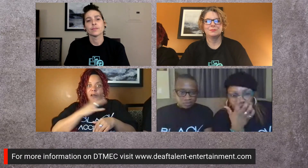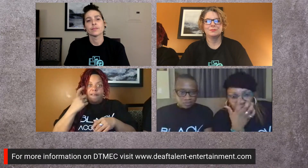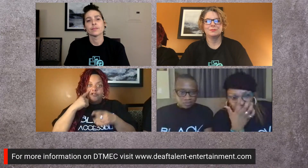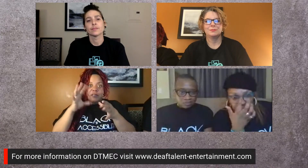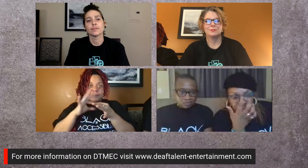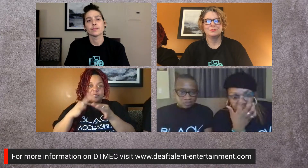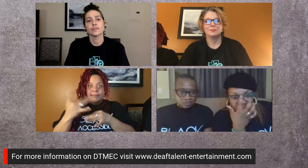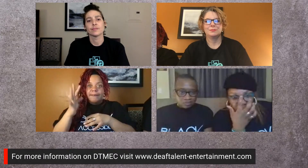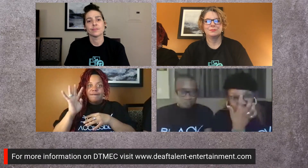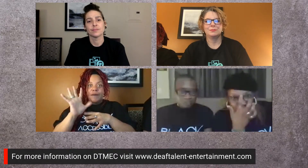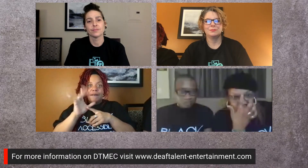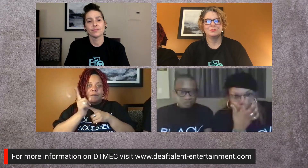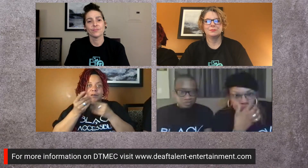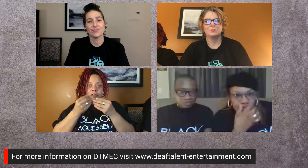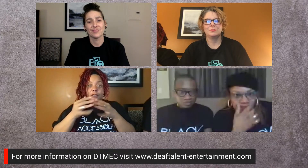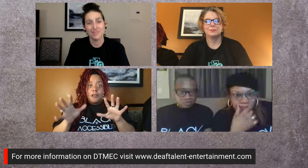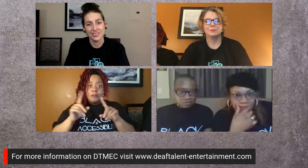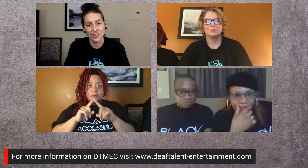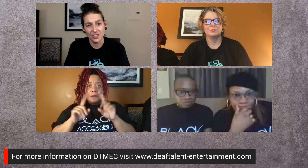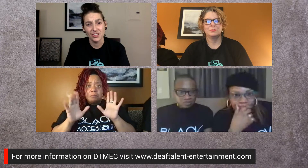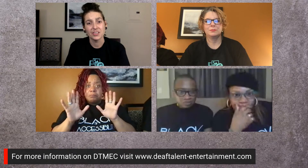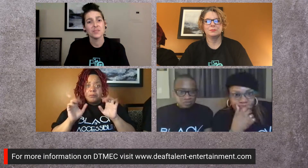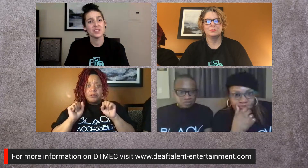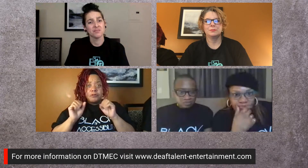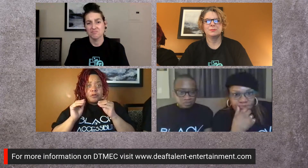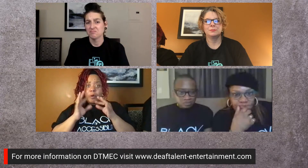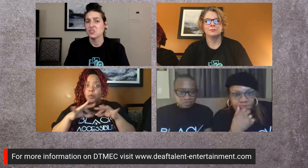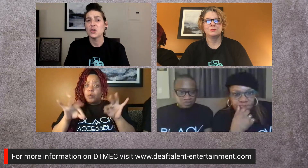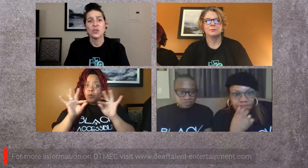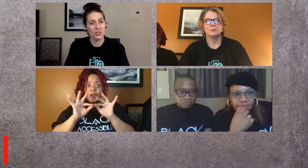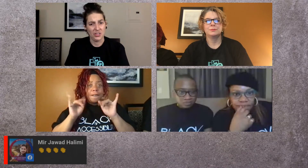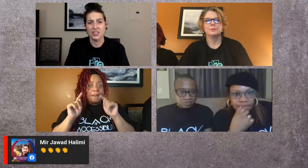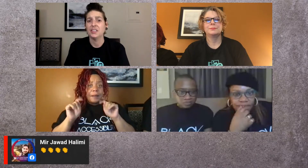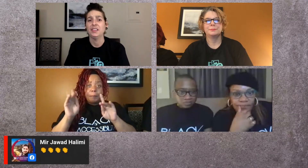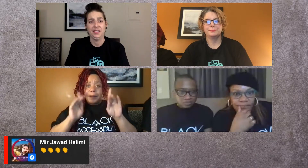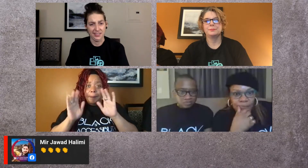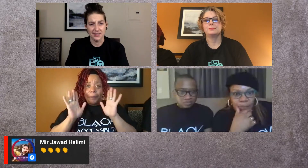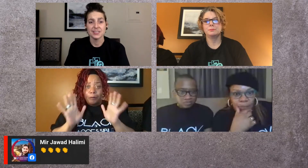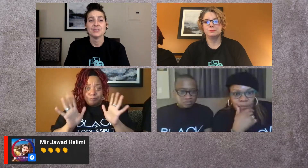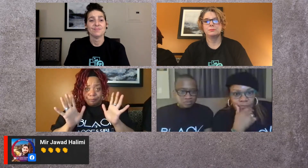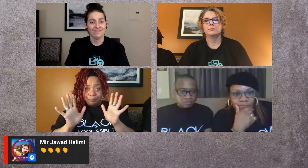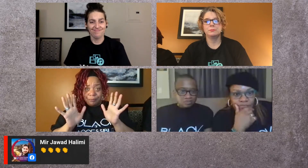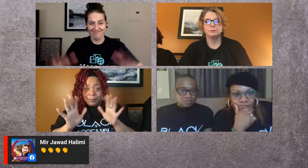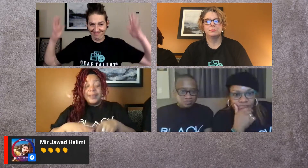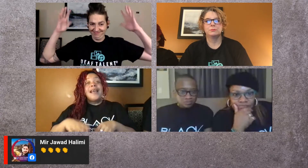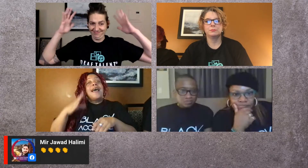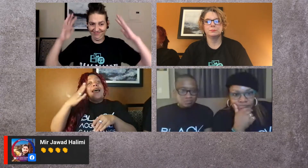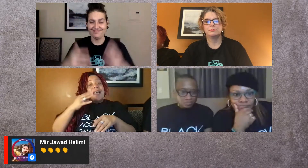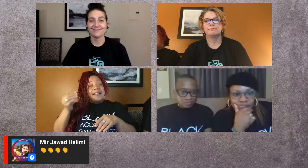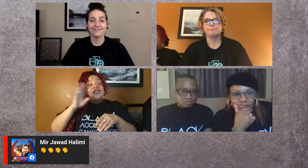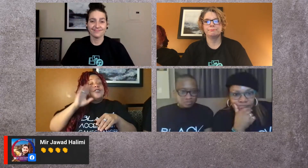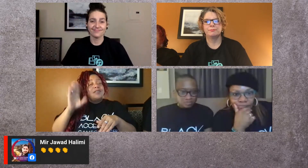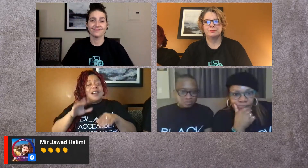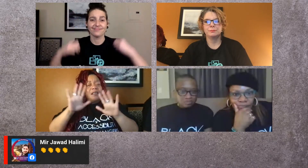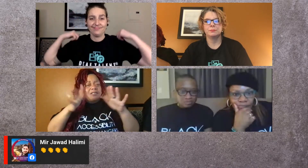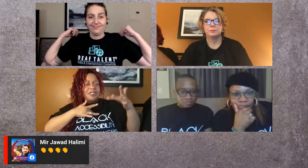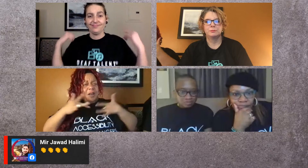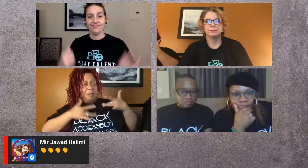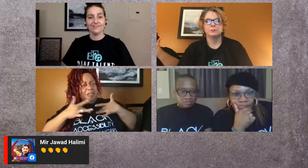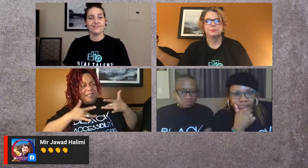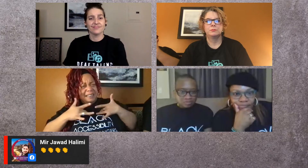I thank you everybody for joining us tonight. It's kind of 45 minutes, but it was worth it.